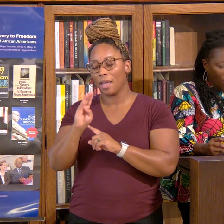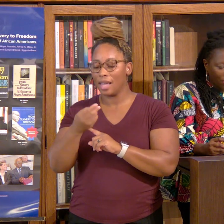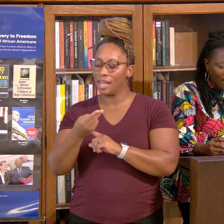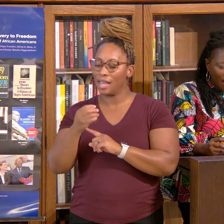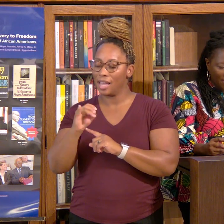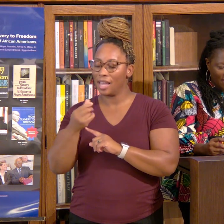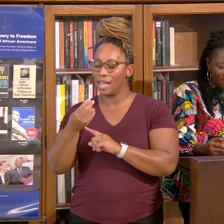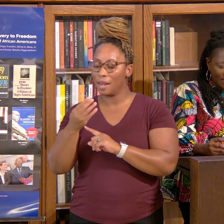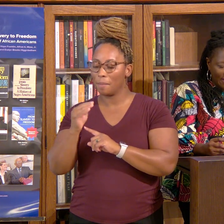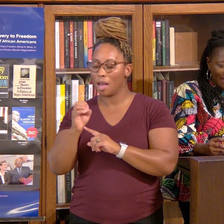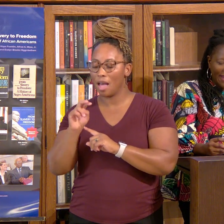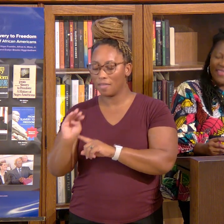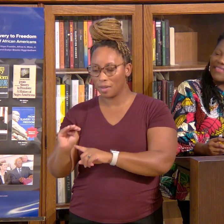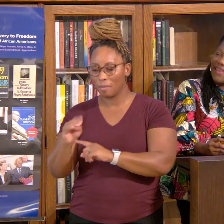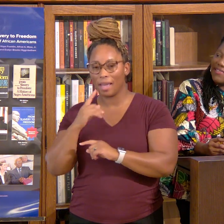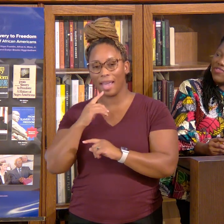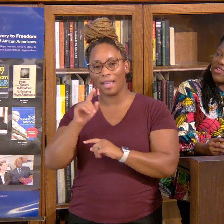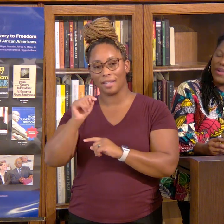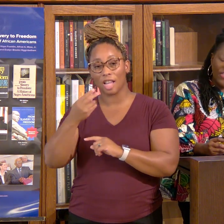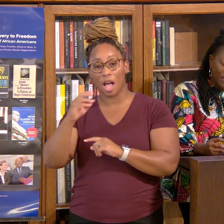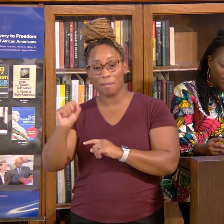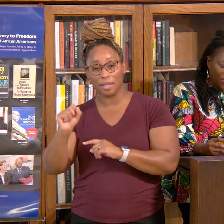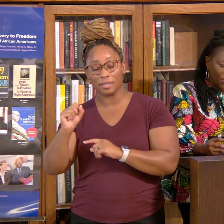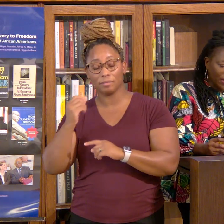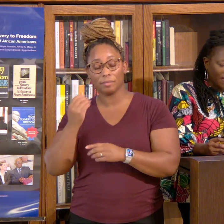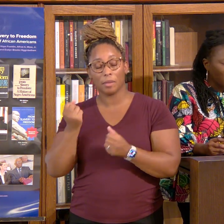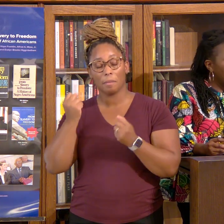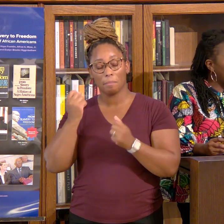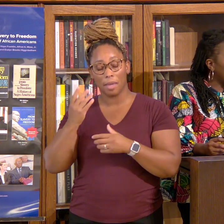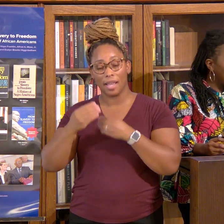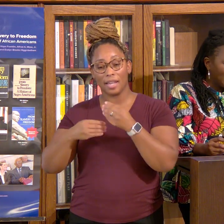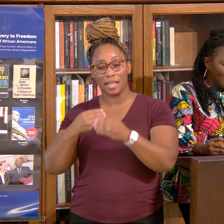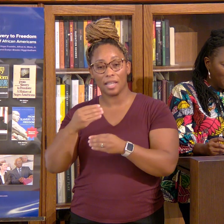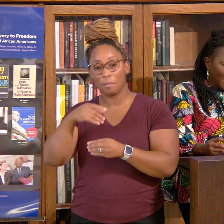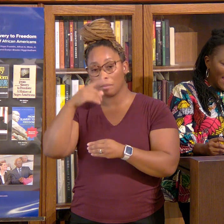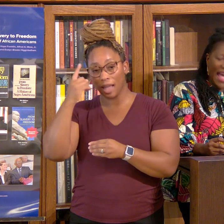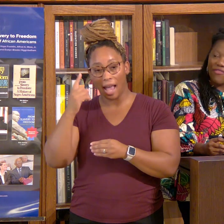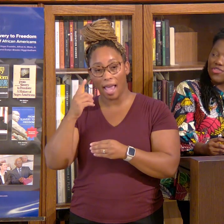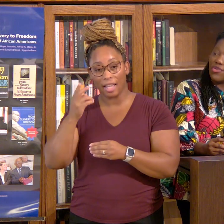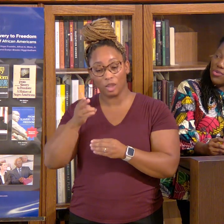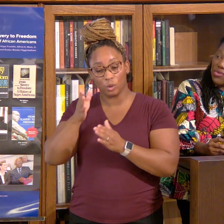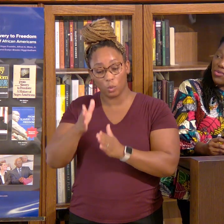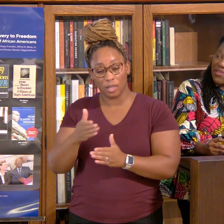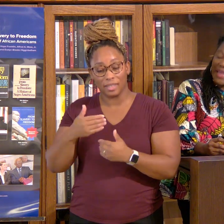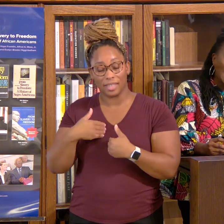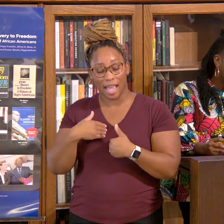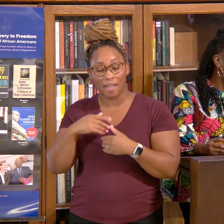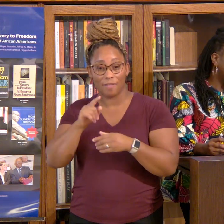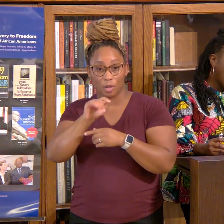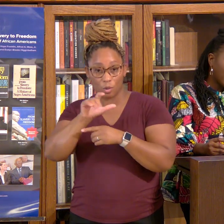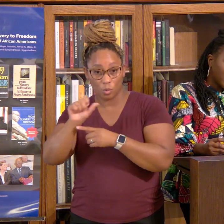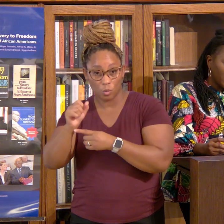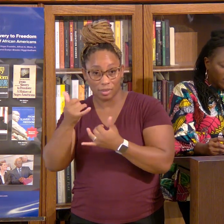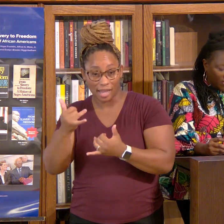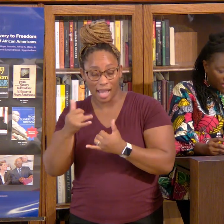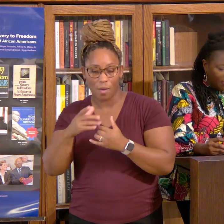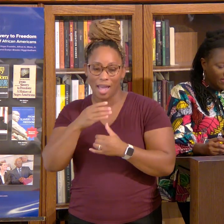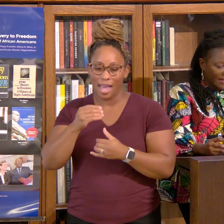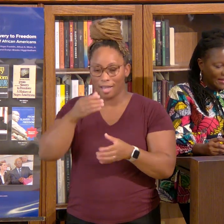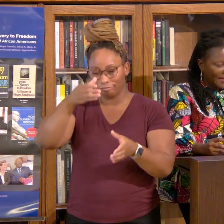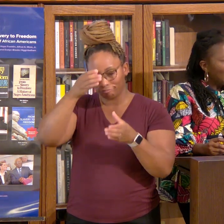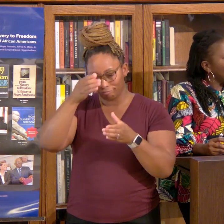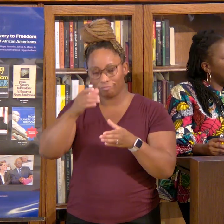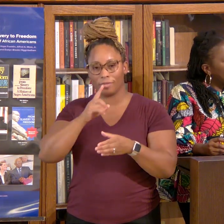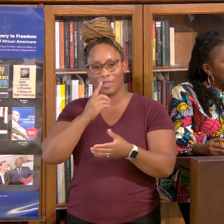and Betty CER Thomas successive generations of historians of black women have the tools and the scholarly